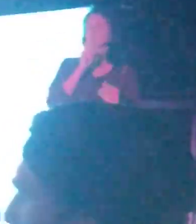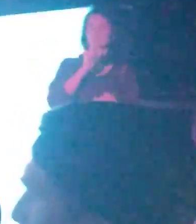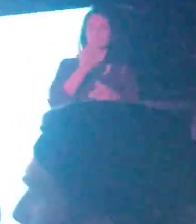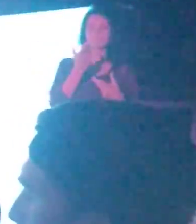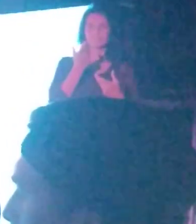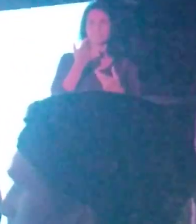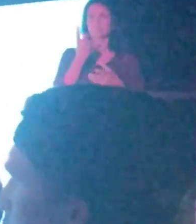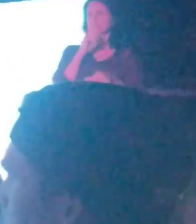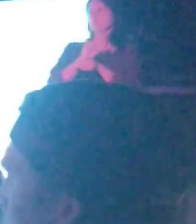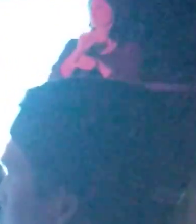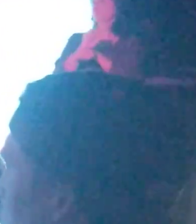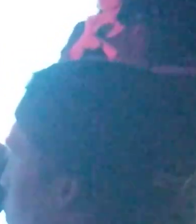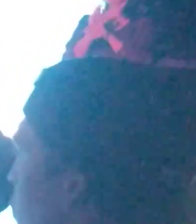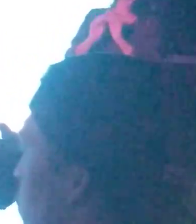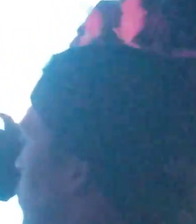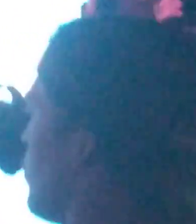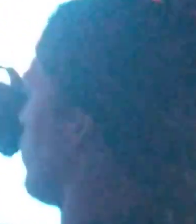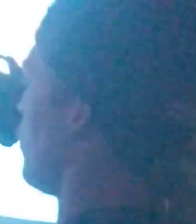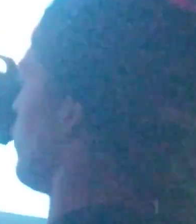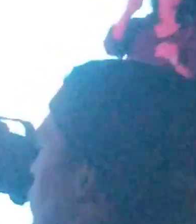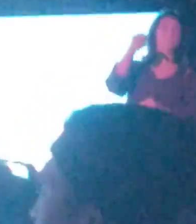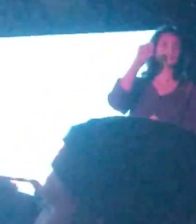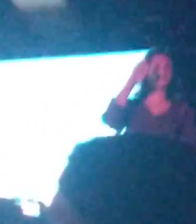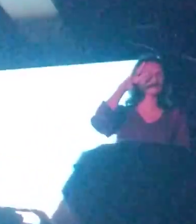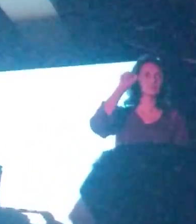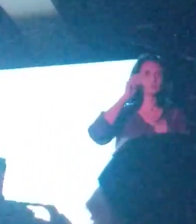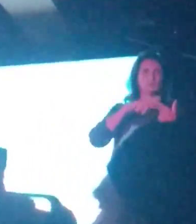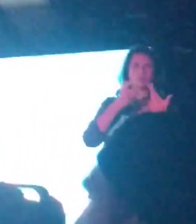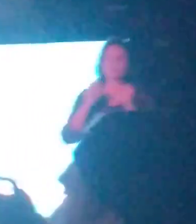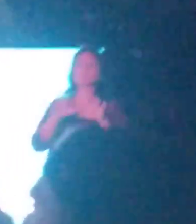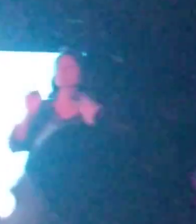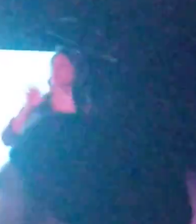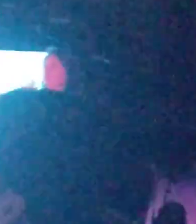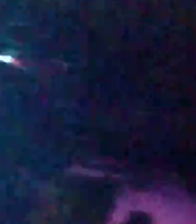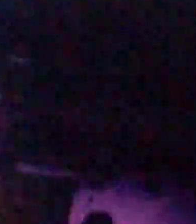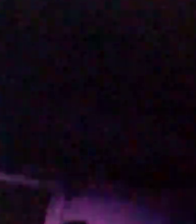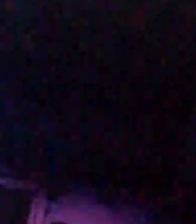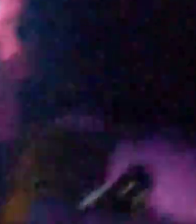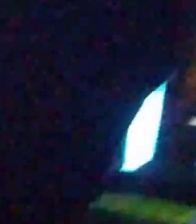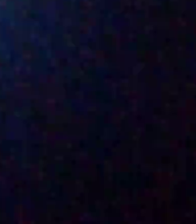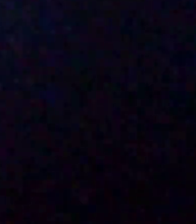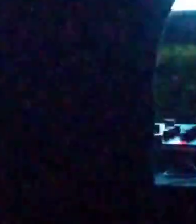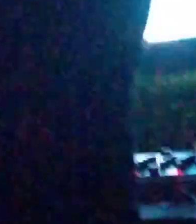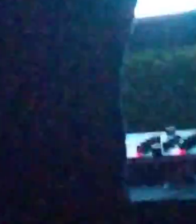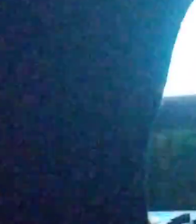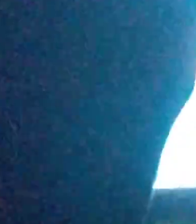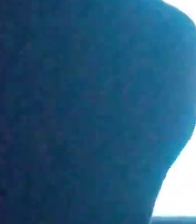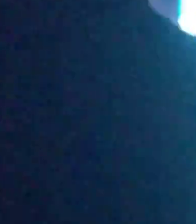very much in the news, and it was pushed. And you know, you say, well, look, the pizzeria doesn't even have a basement. I mean, there's no.